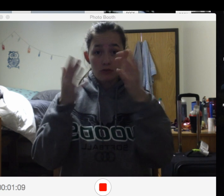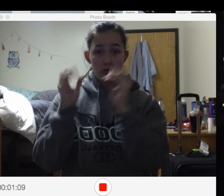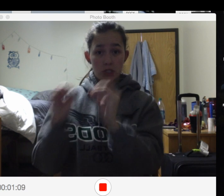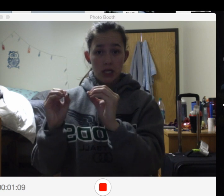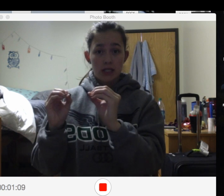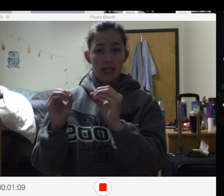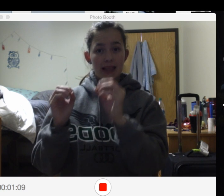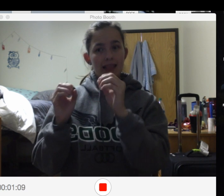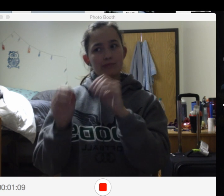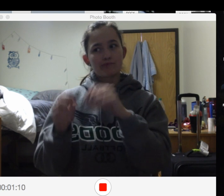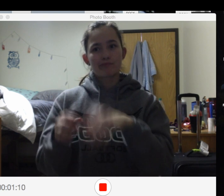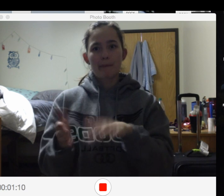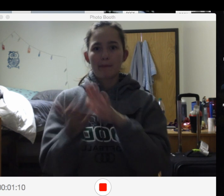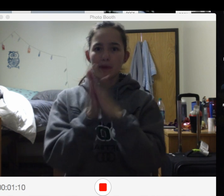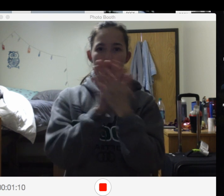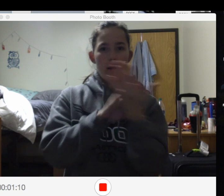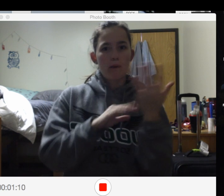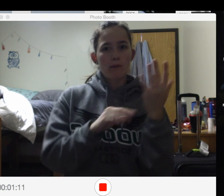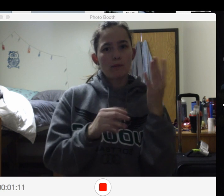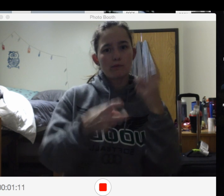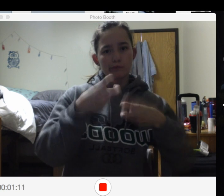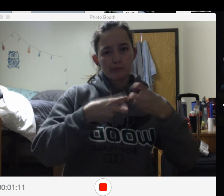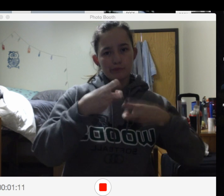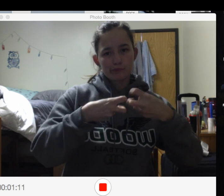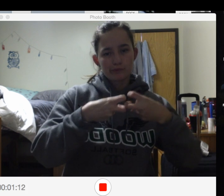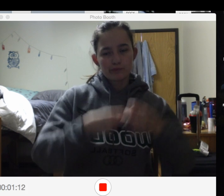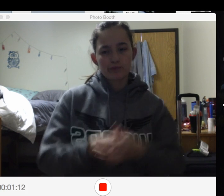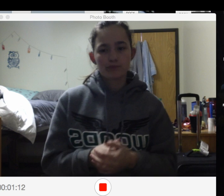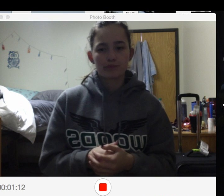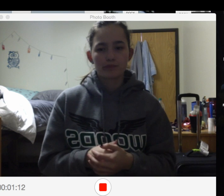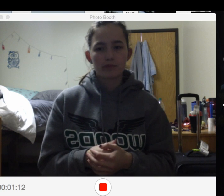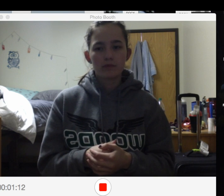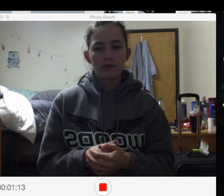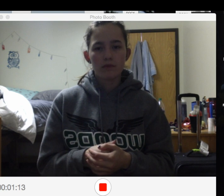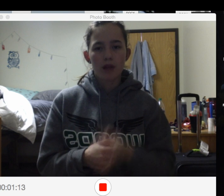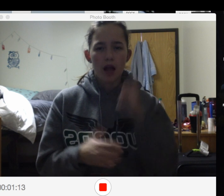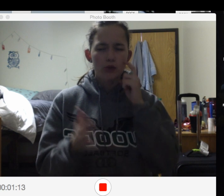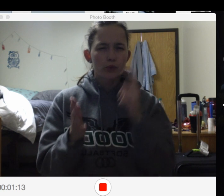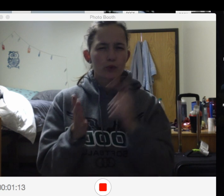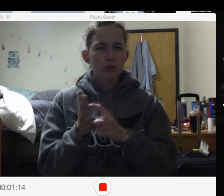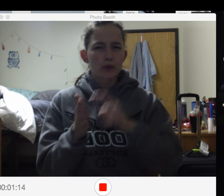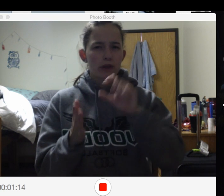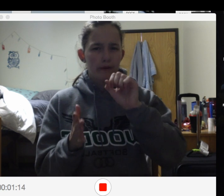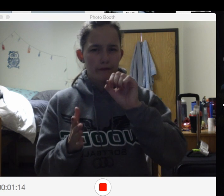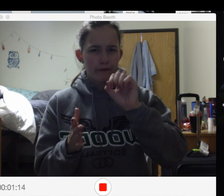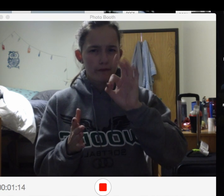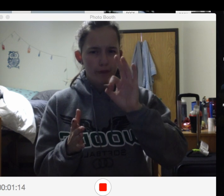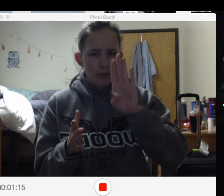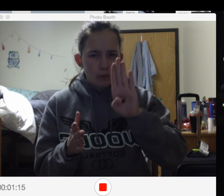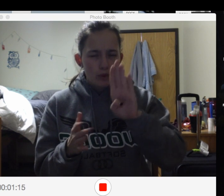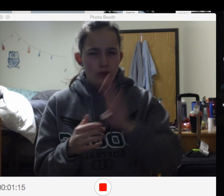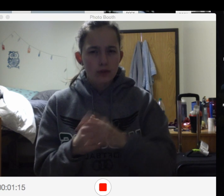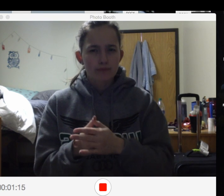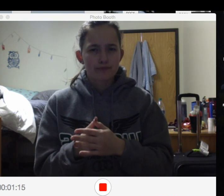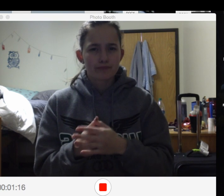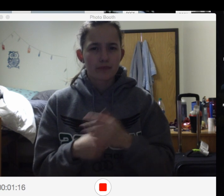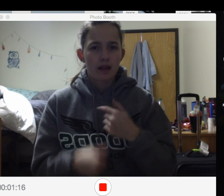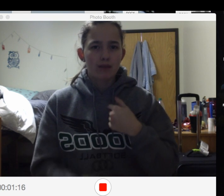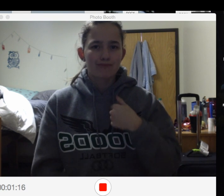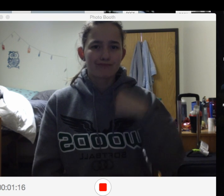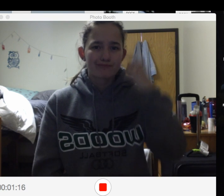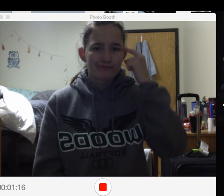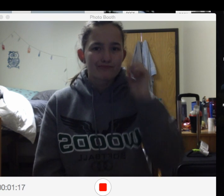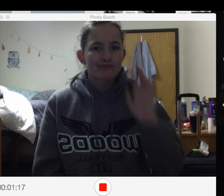problem. So I first noticed this in a place I spend a lot of time, my Facebook page. I'm